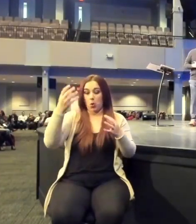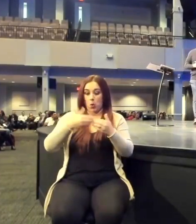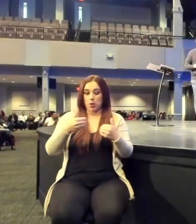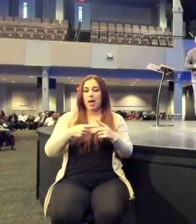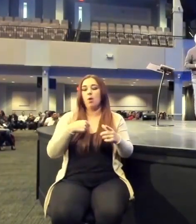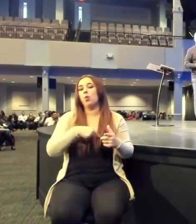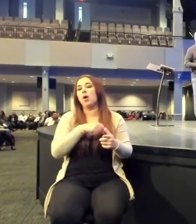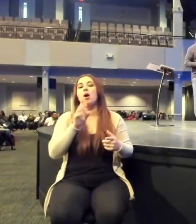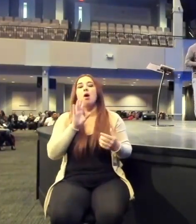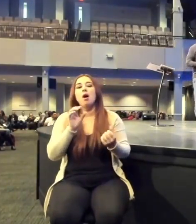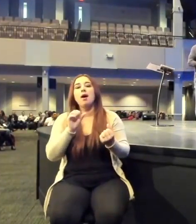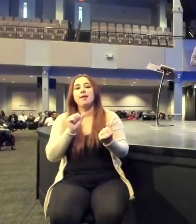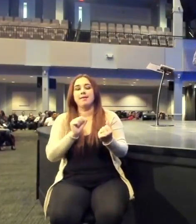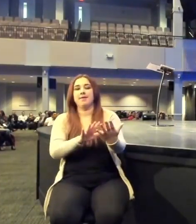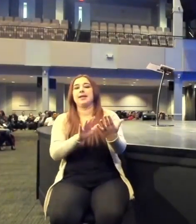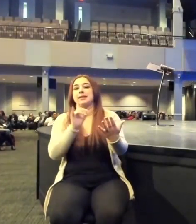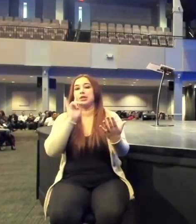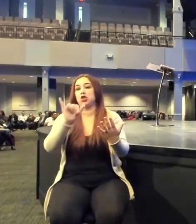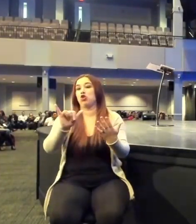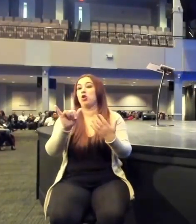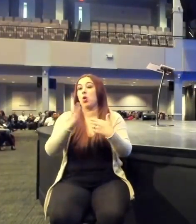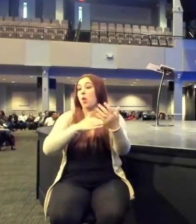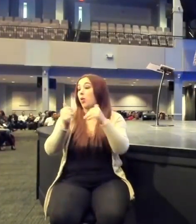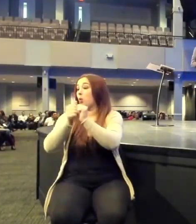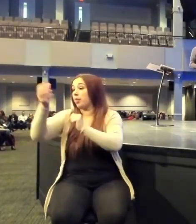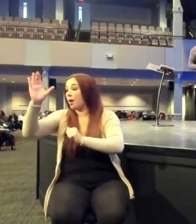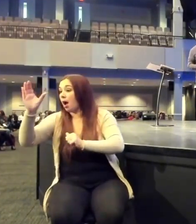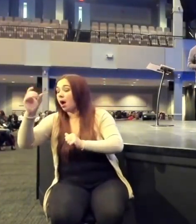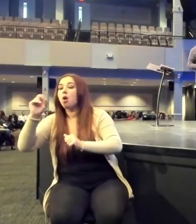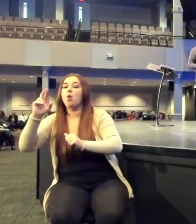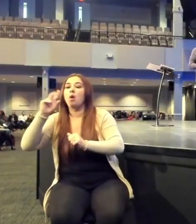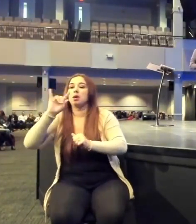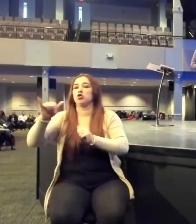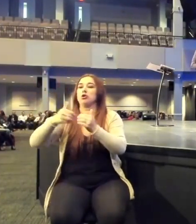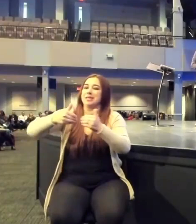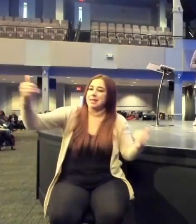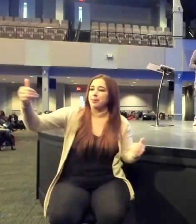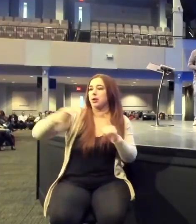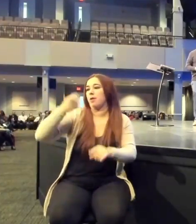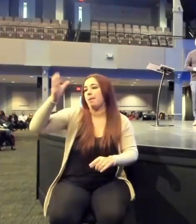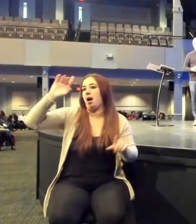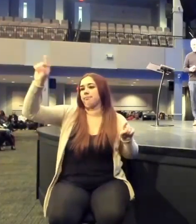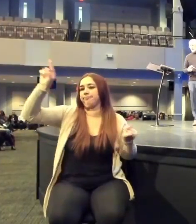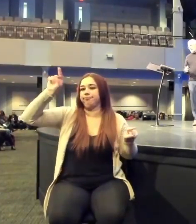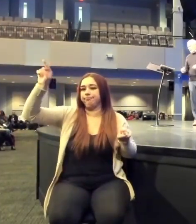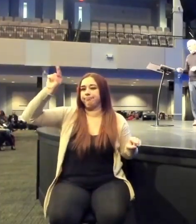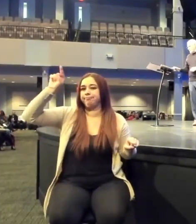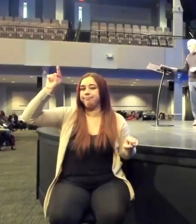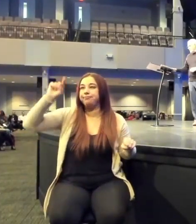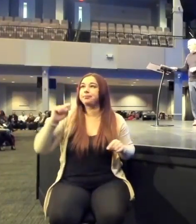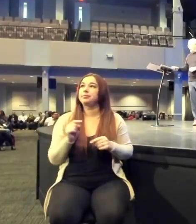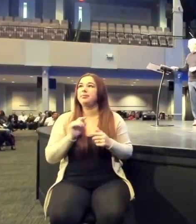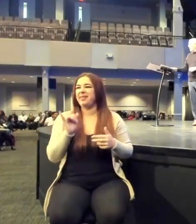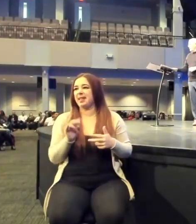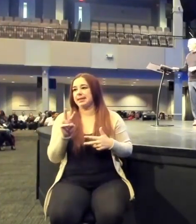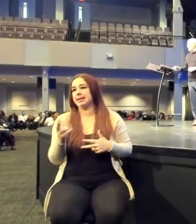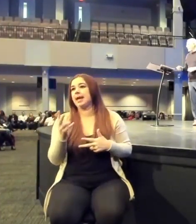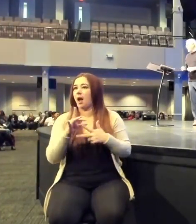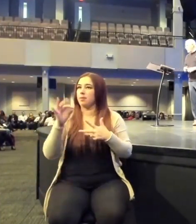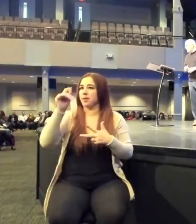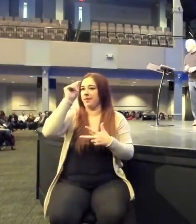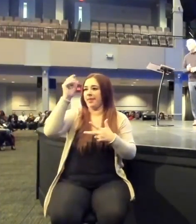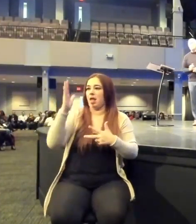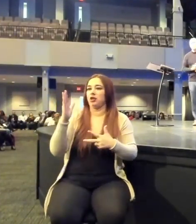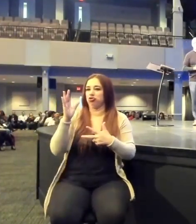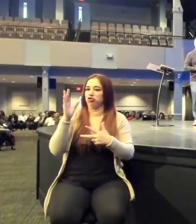all face our eternity, either with God or eternally separated from God. That's the second option of how the